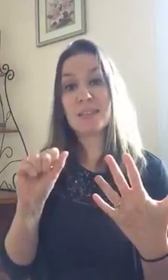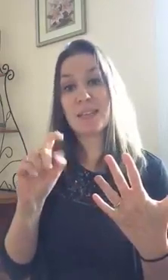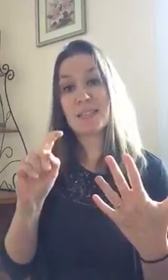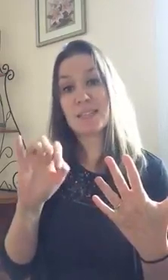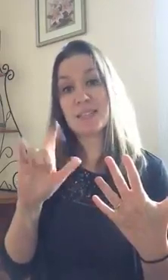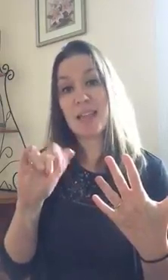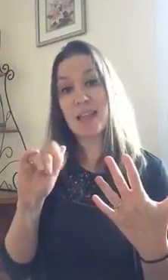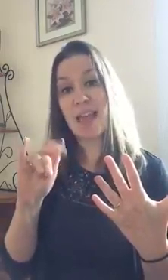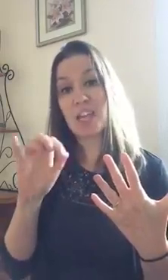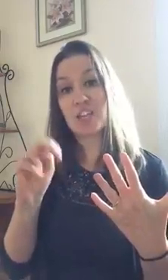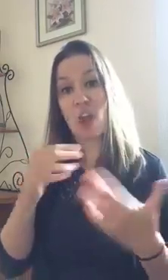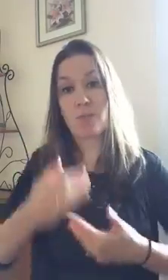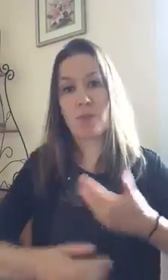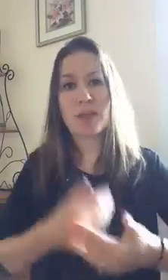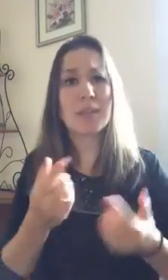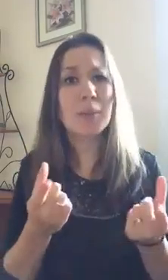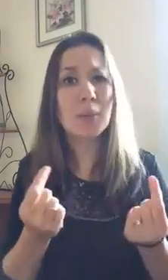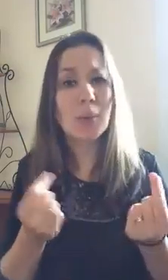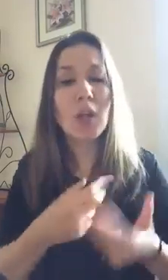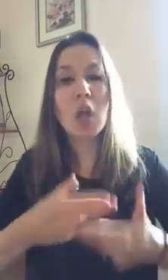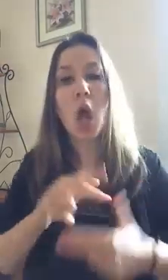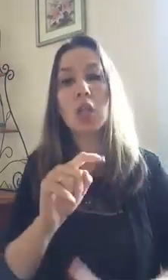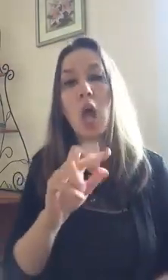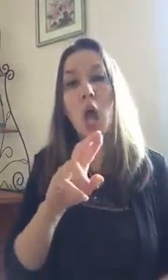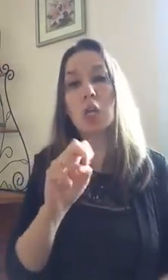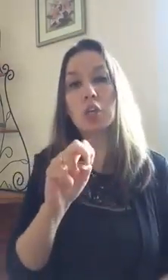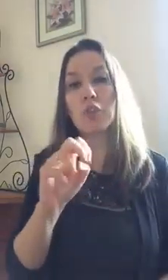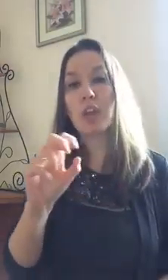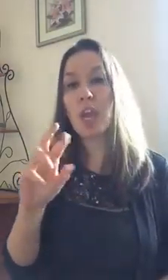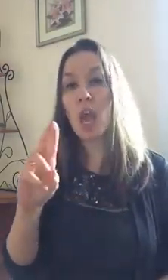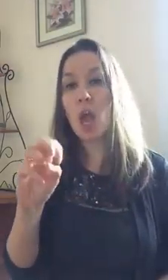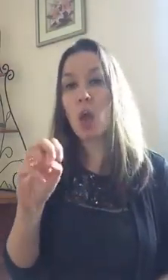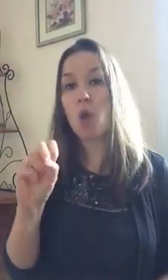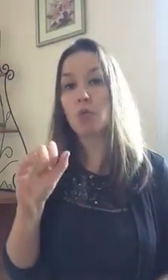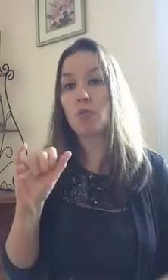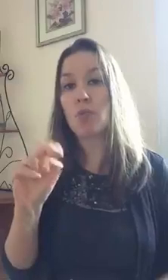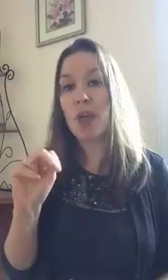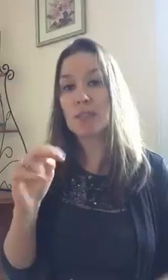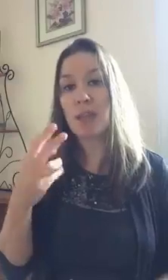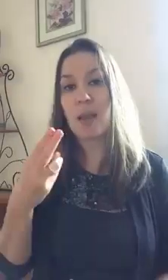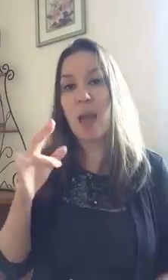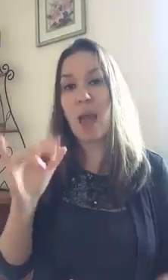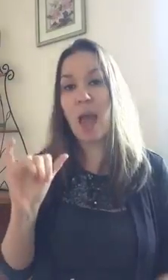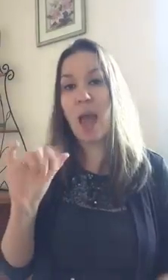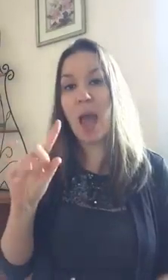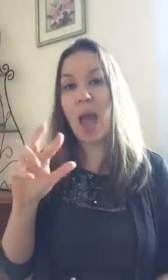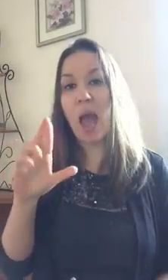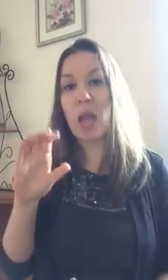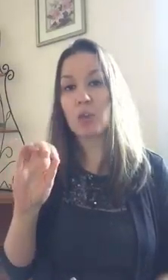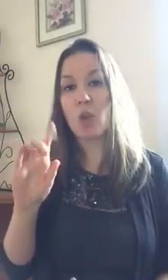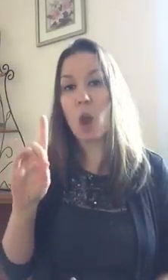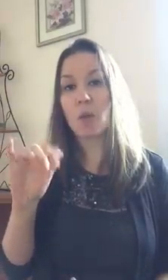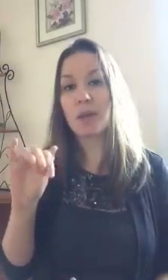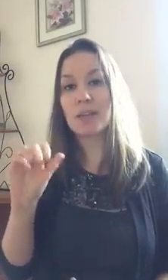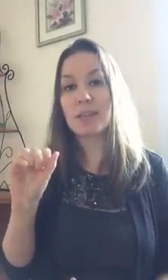have they use a tree resin hydrodistillation for certain oils for certain plants, and then they also use a